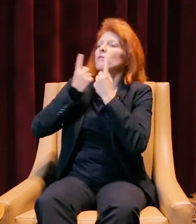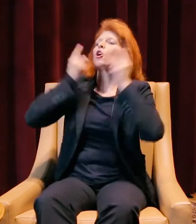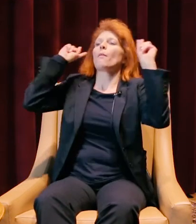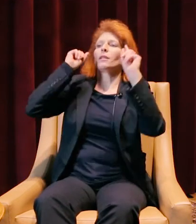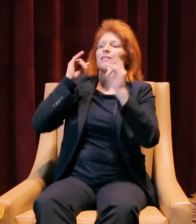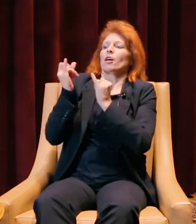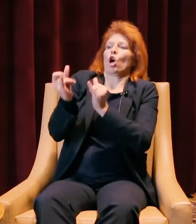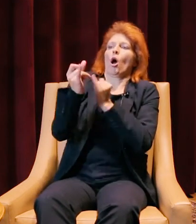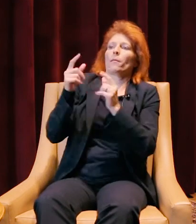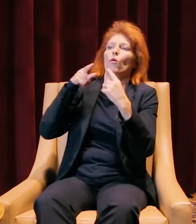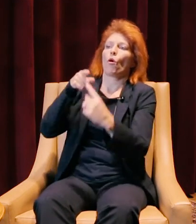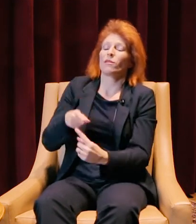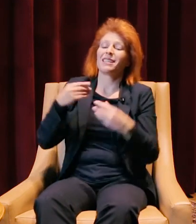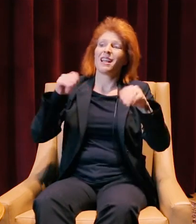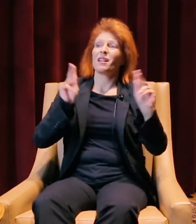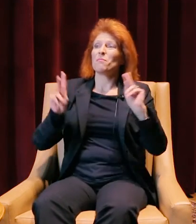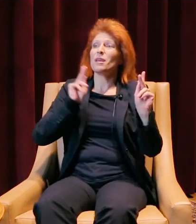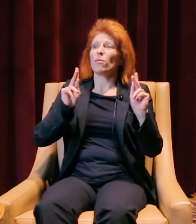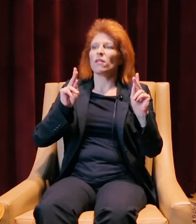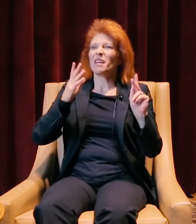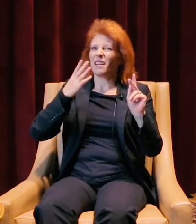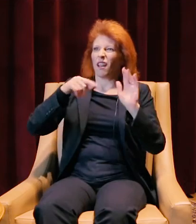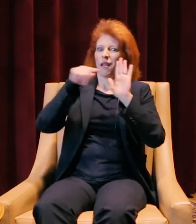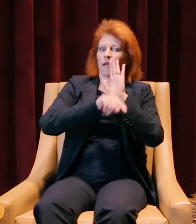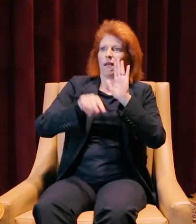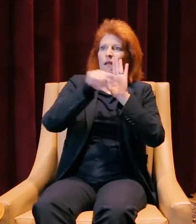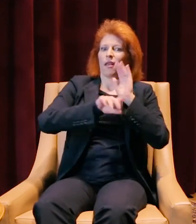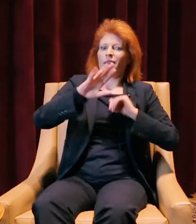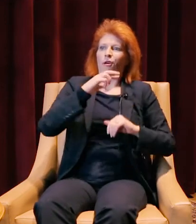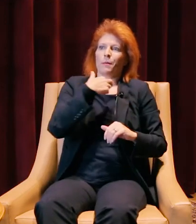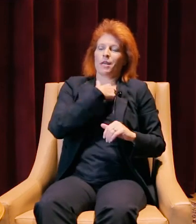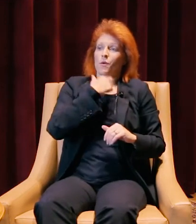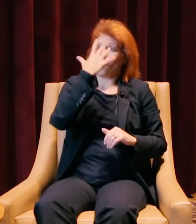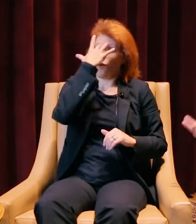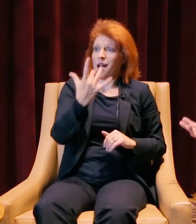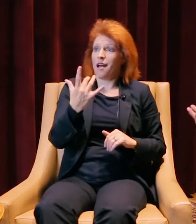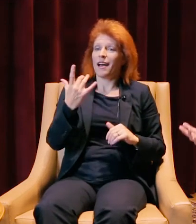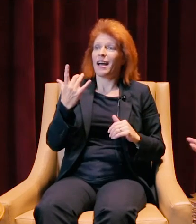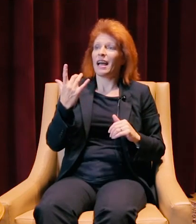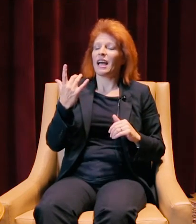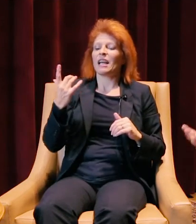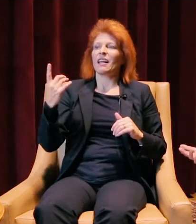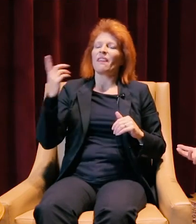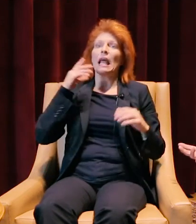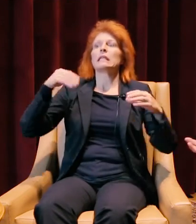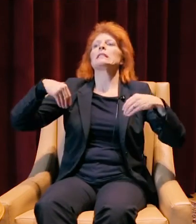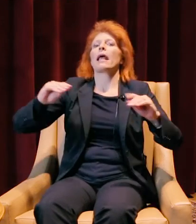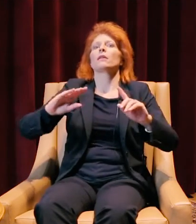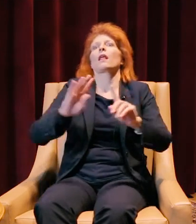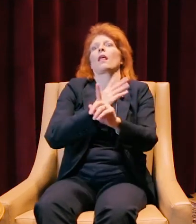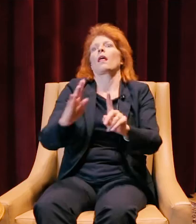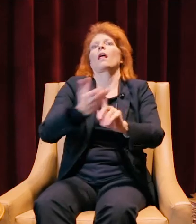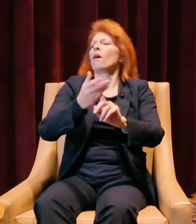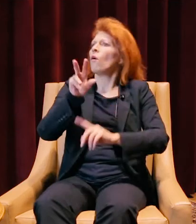goals. Salespeople get really bad reputations because they're considered salespeople. Well,